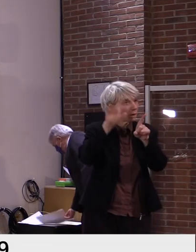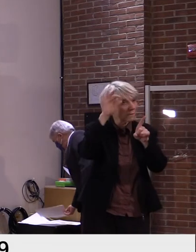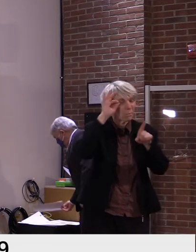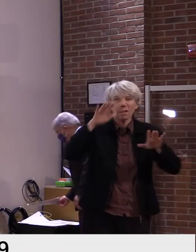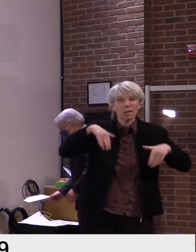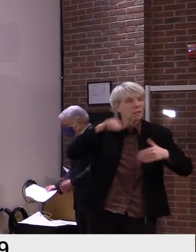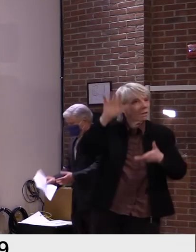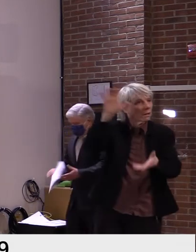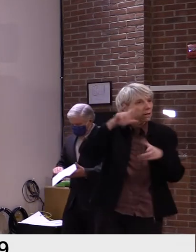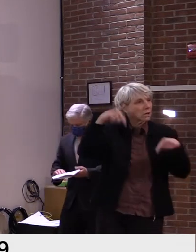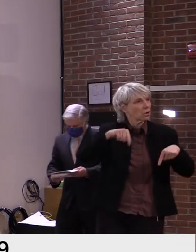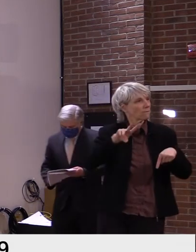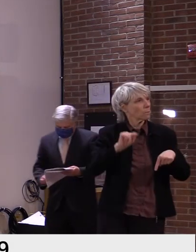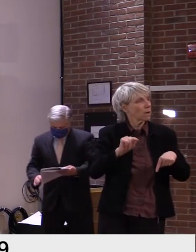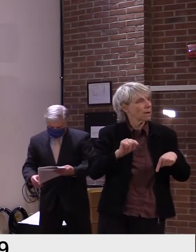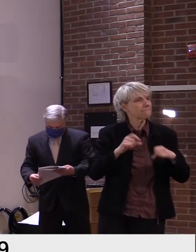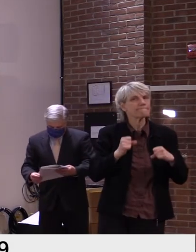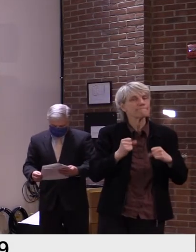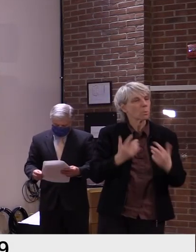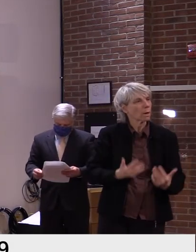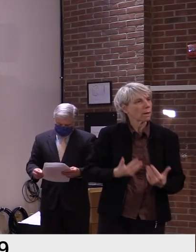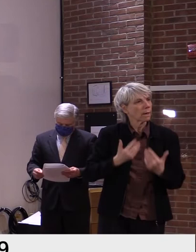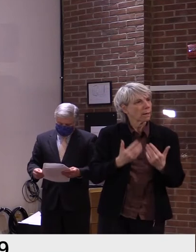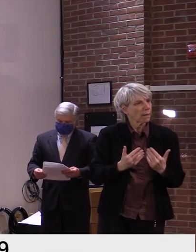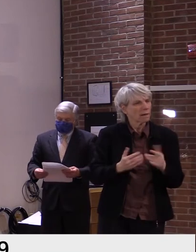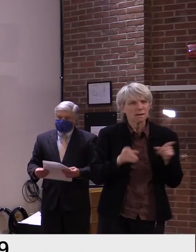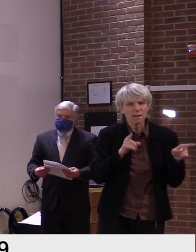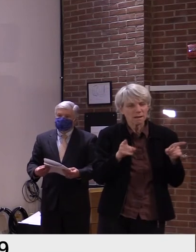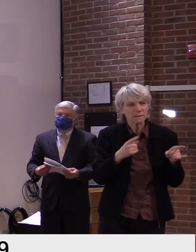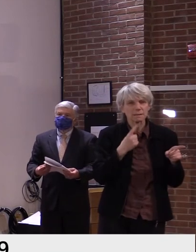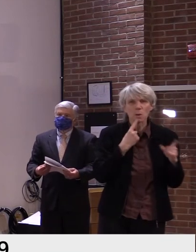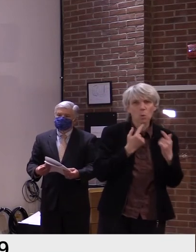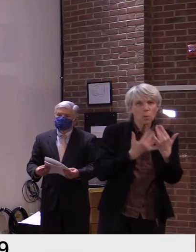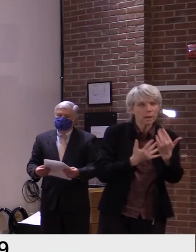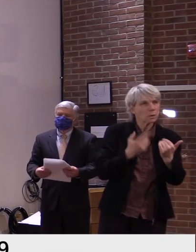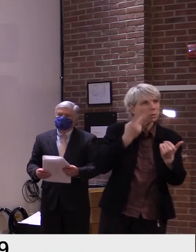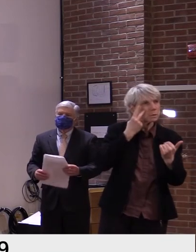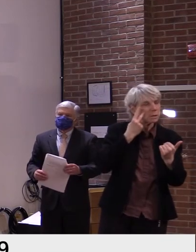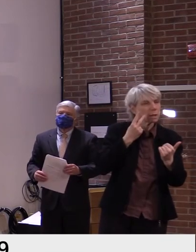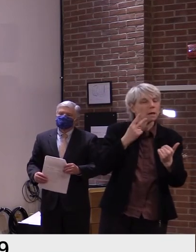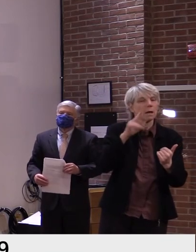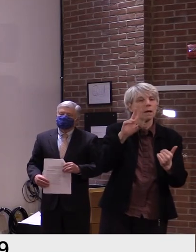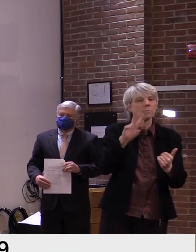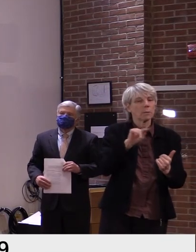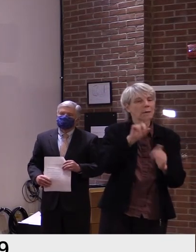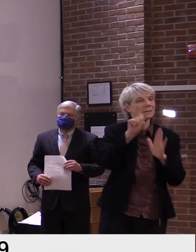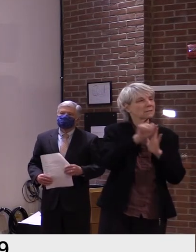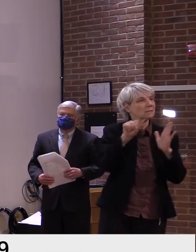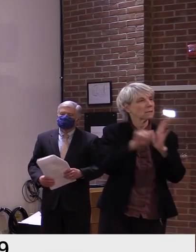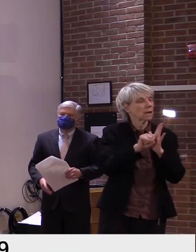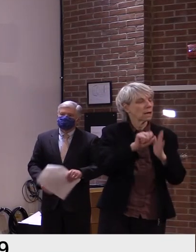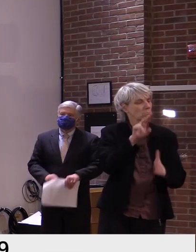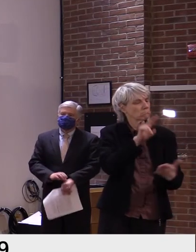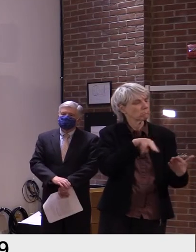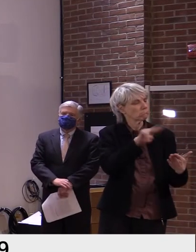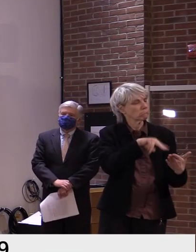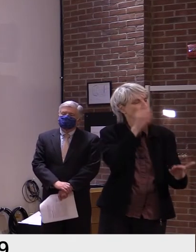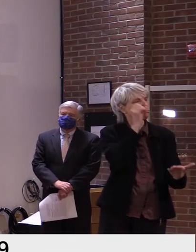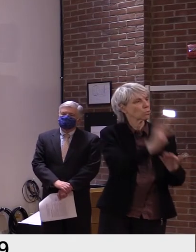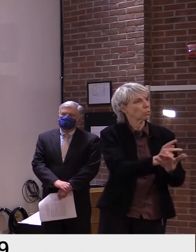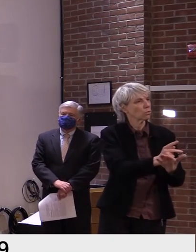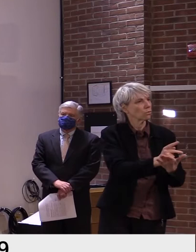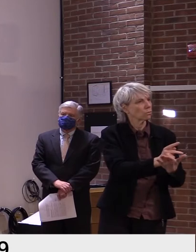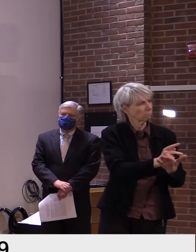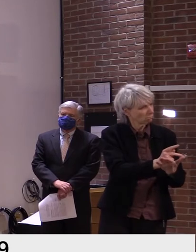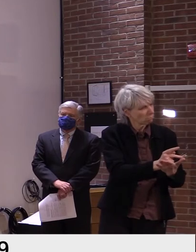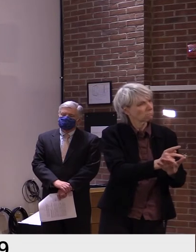instance, I heard a couple of them saying that they were waiting for a timeline or approval from the state of Vermont, but I still understood it really